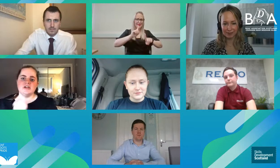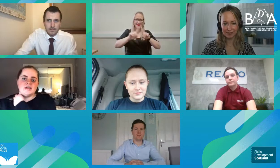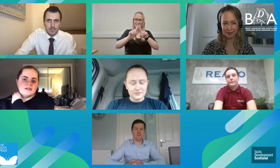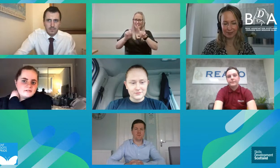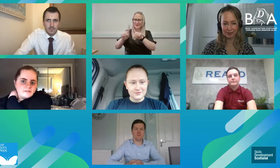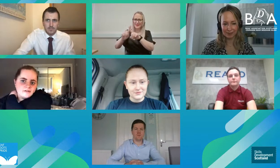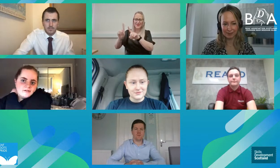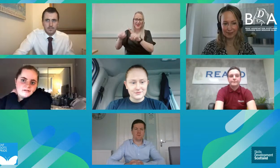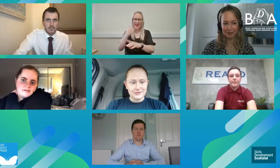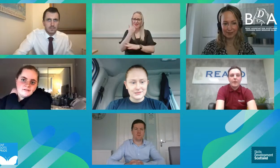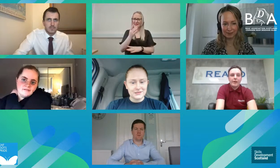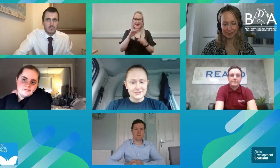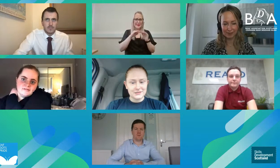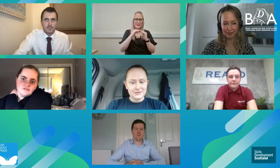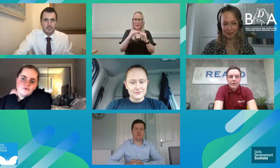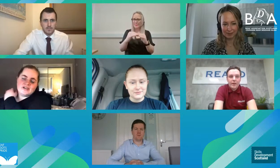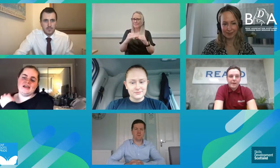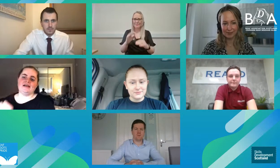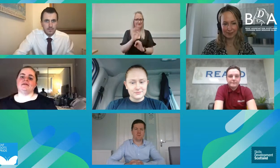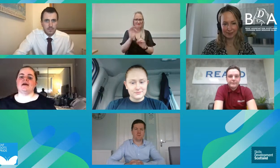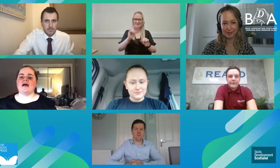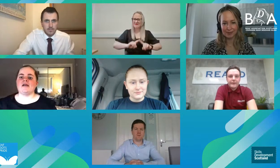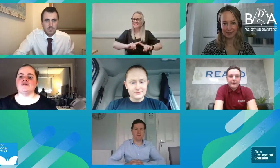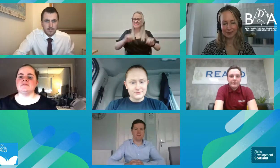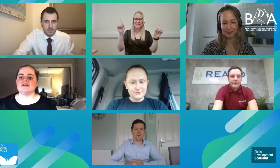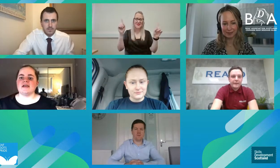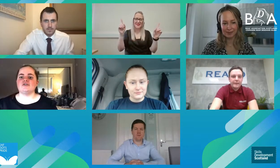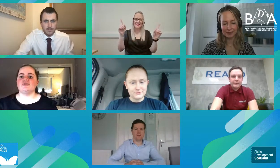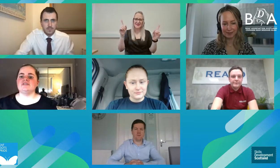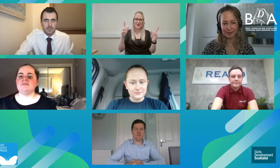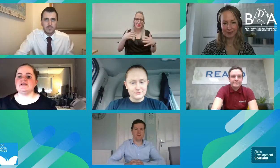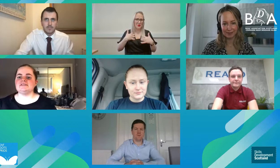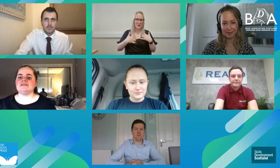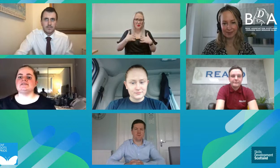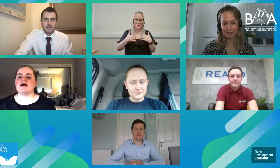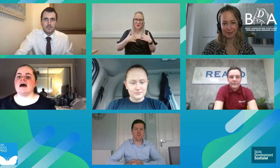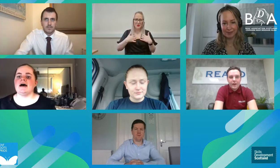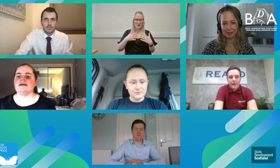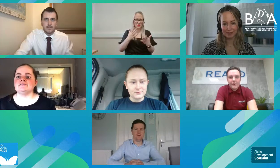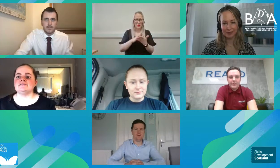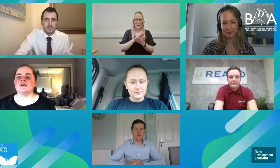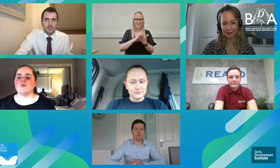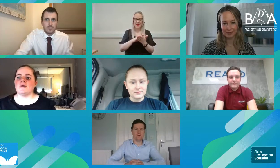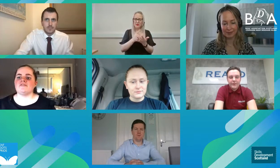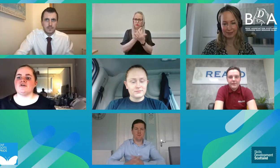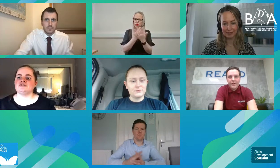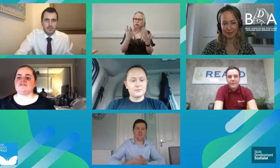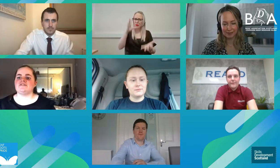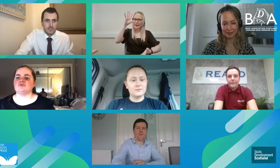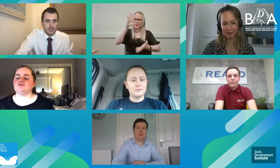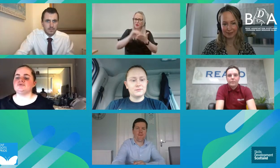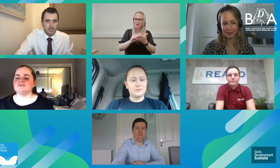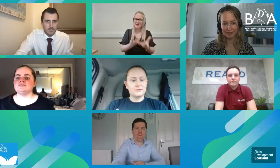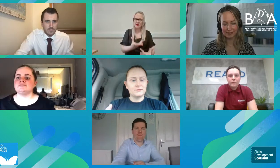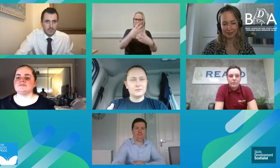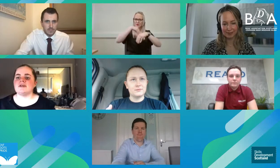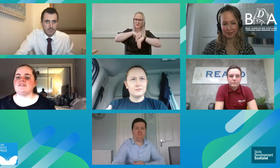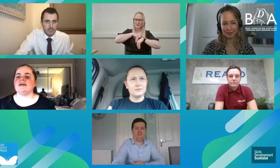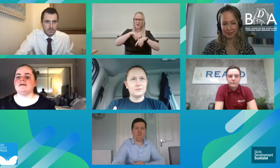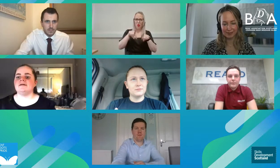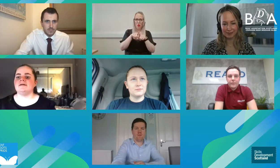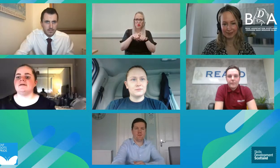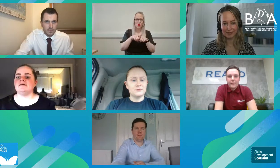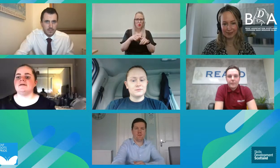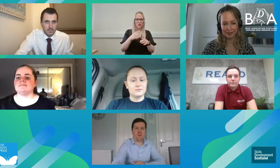happening each day. So it allows me to learn new experiences and work with lots of different children